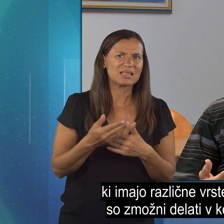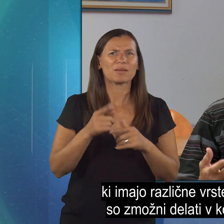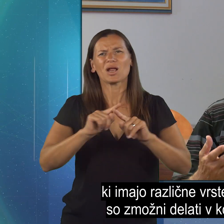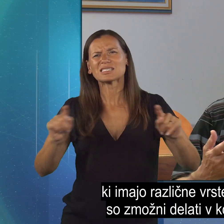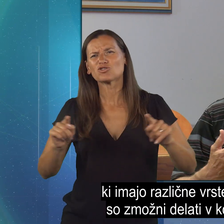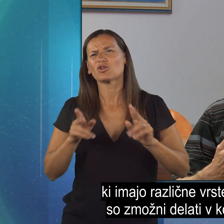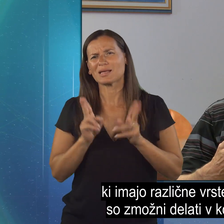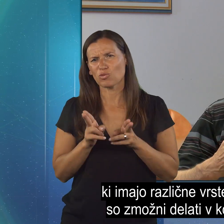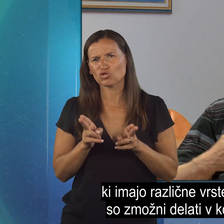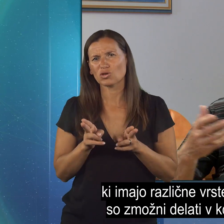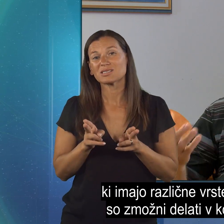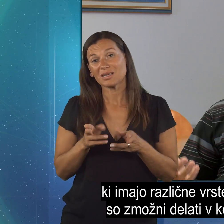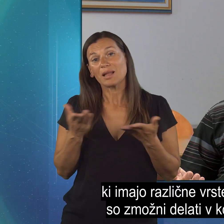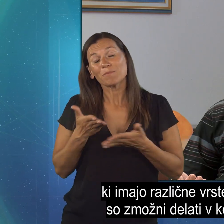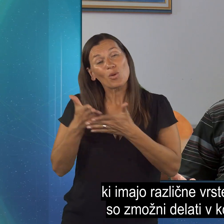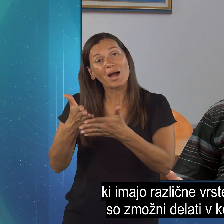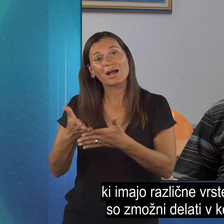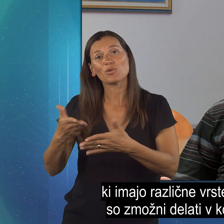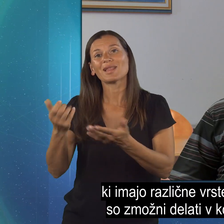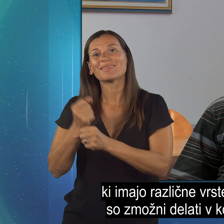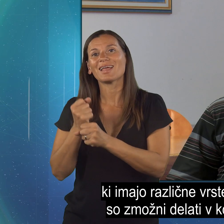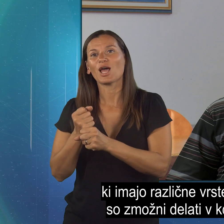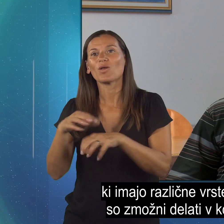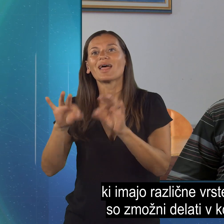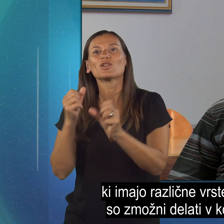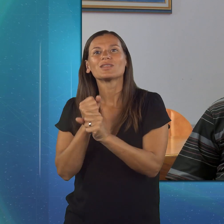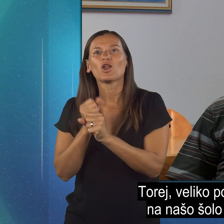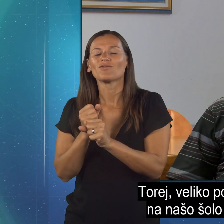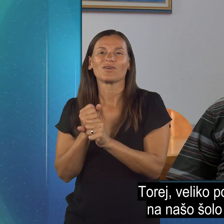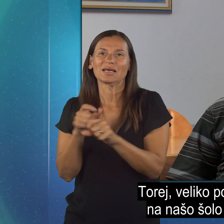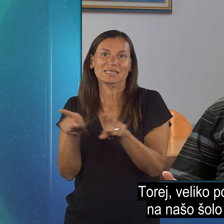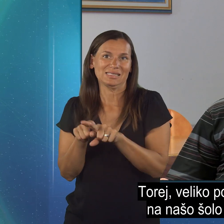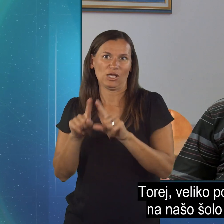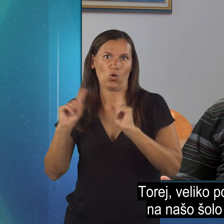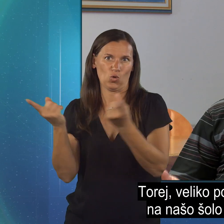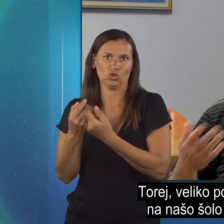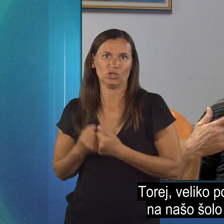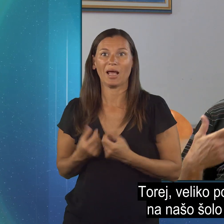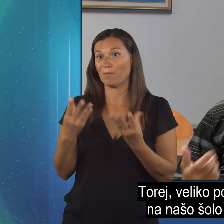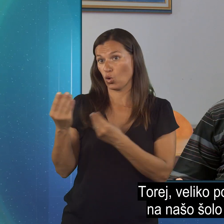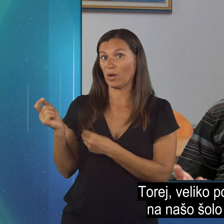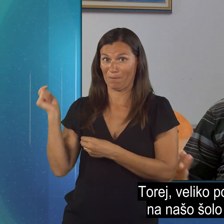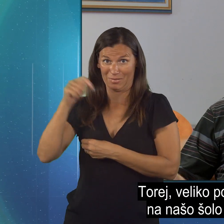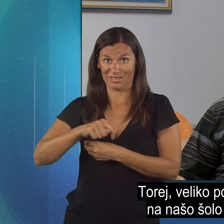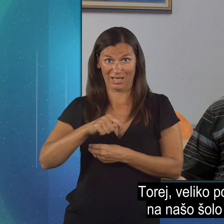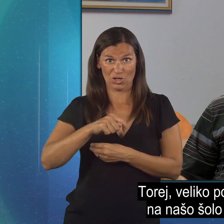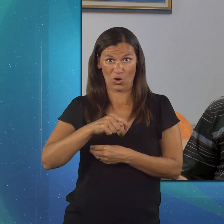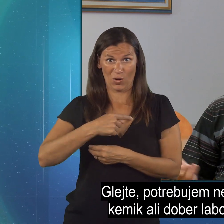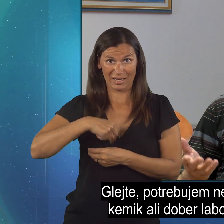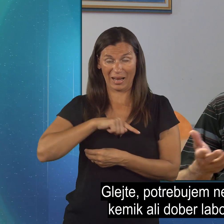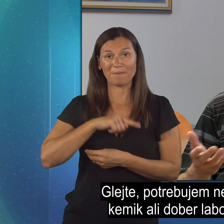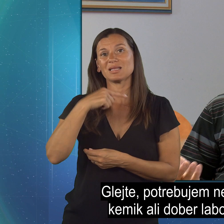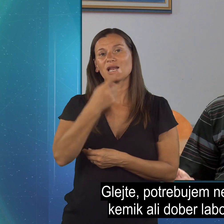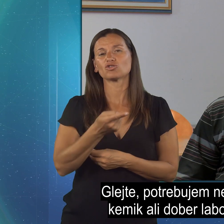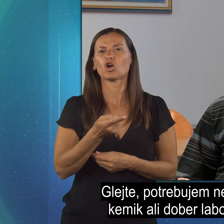abilities, to be able to work in a regular situation. So a lot of businesses come to our school and say, look,